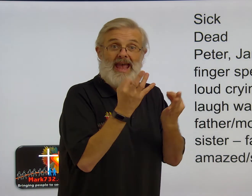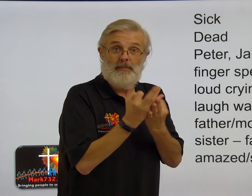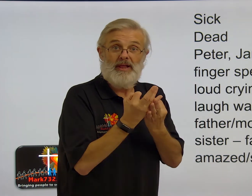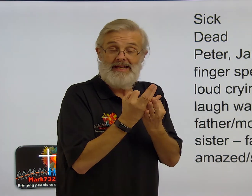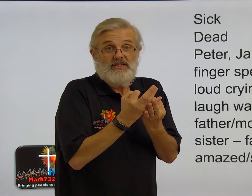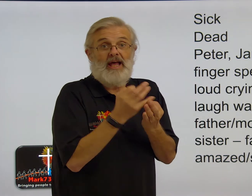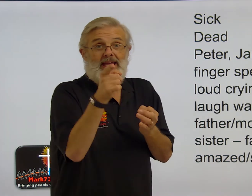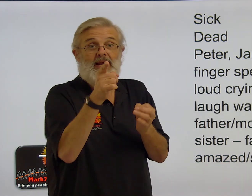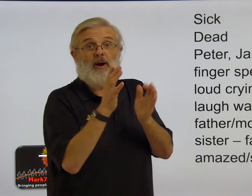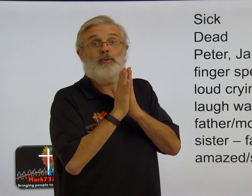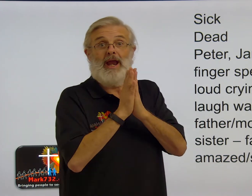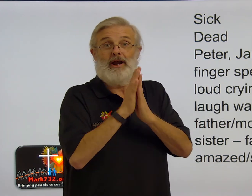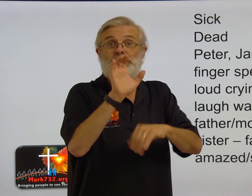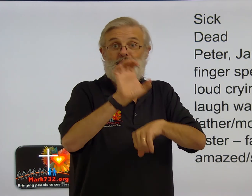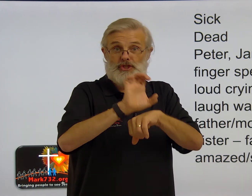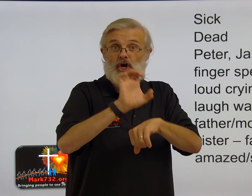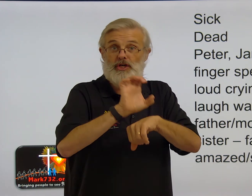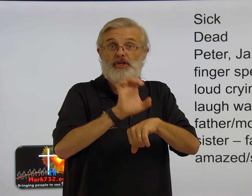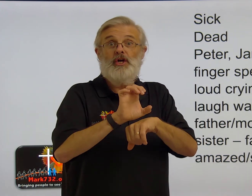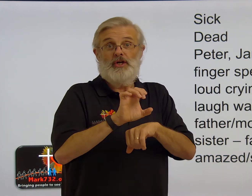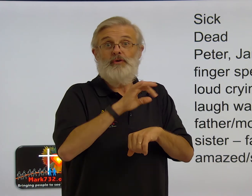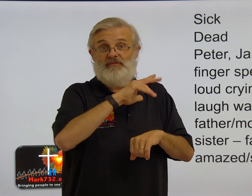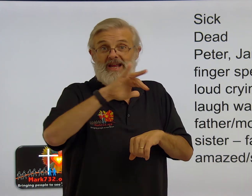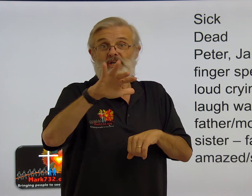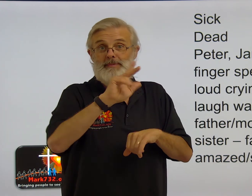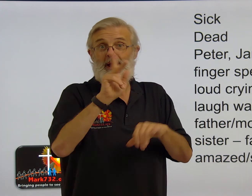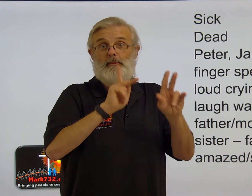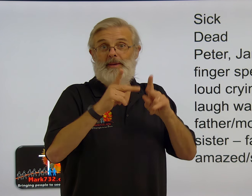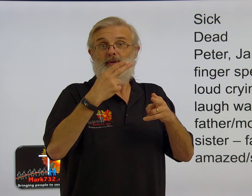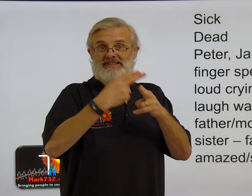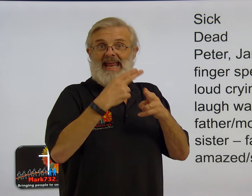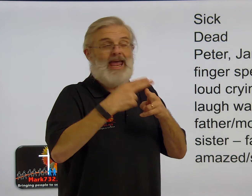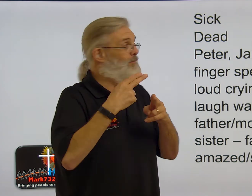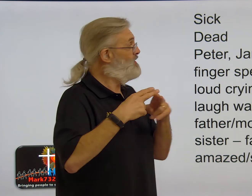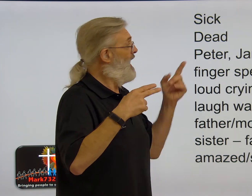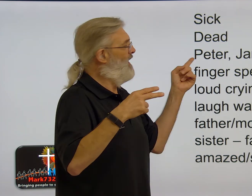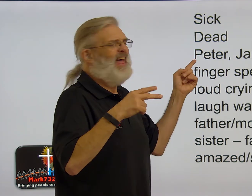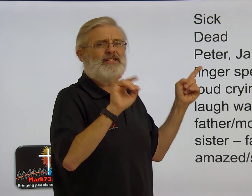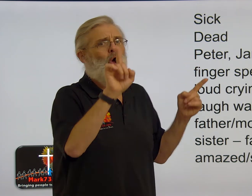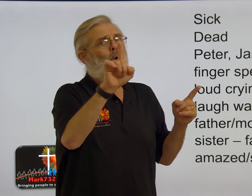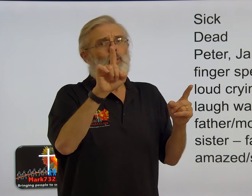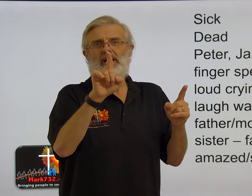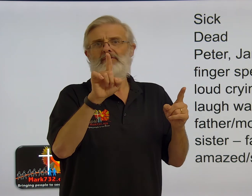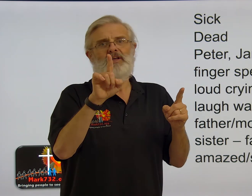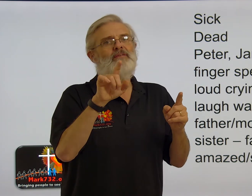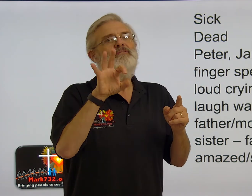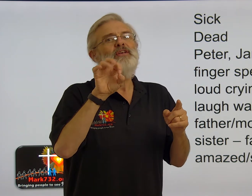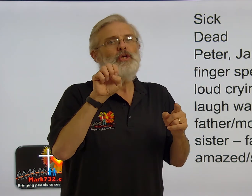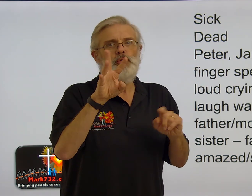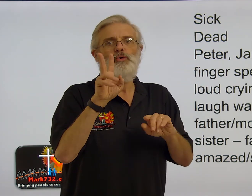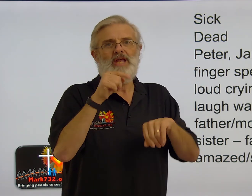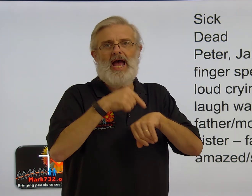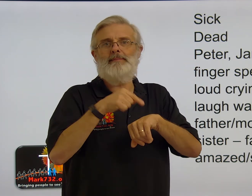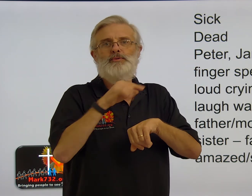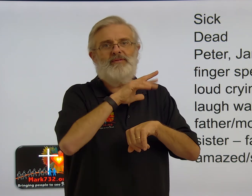families, like in our prayers at church, you finger spell people's names. And that's one of the few times we finger